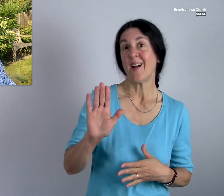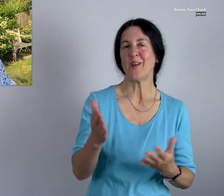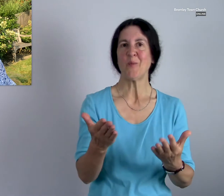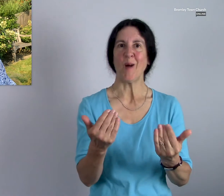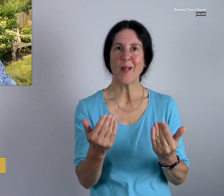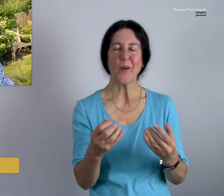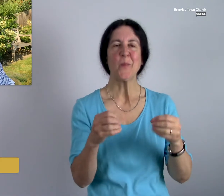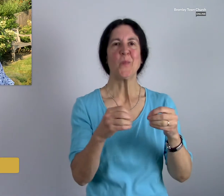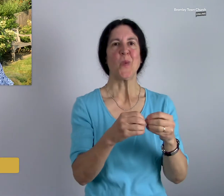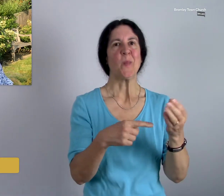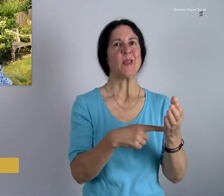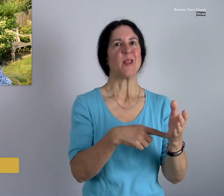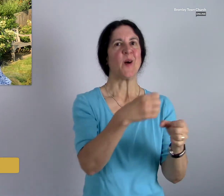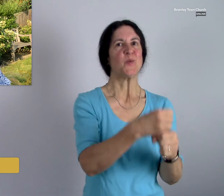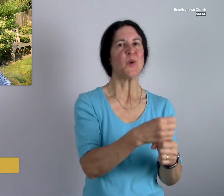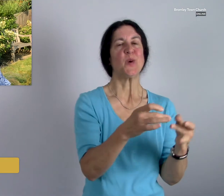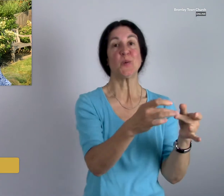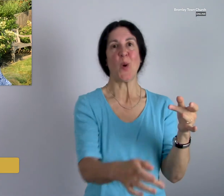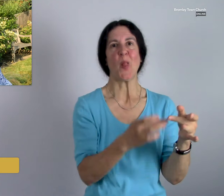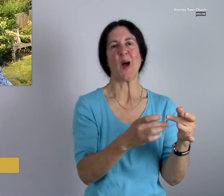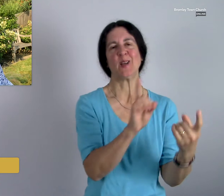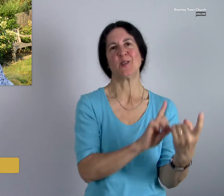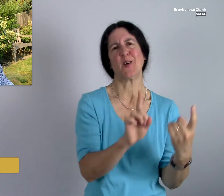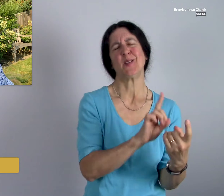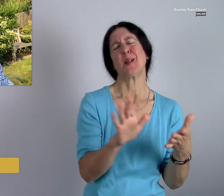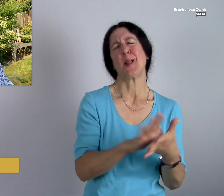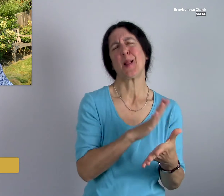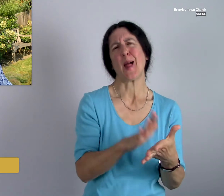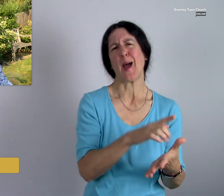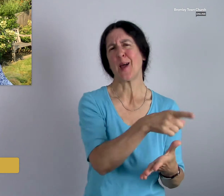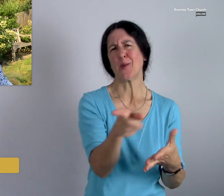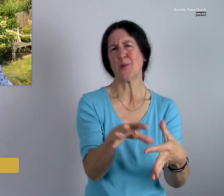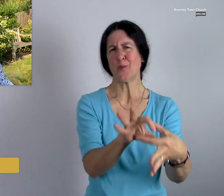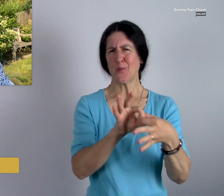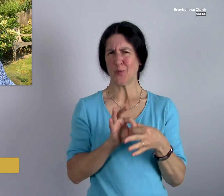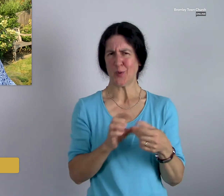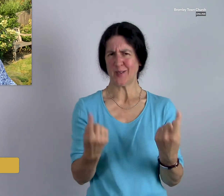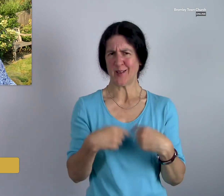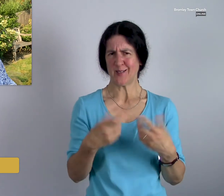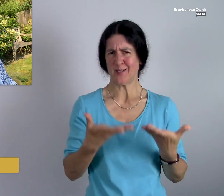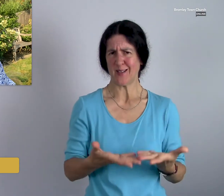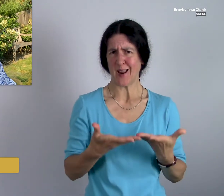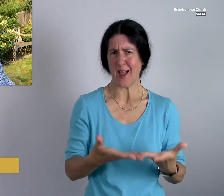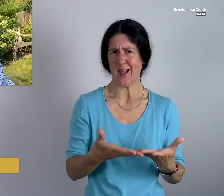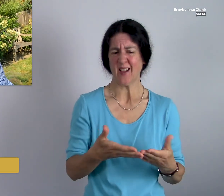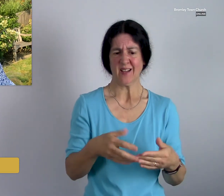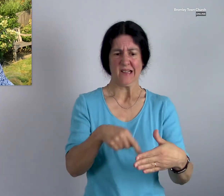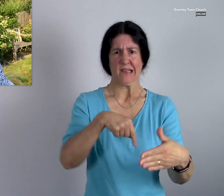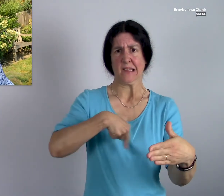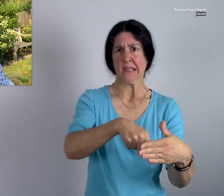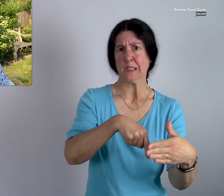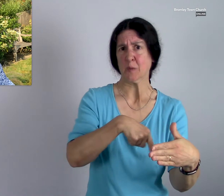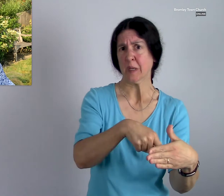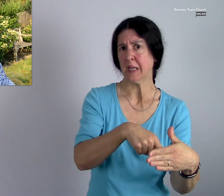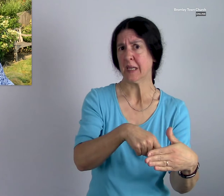Hi, welcome to Bromley Town Church online service. We're so glad that you have joined us today. We hope that you've been safe